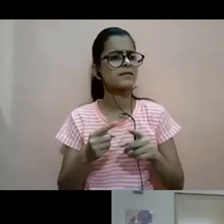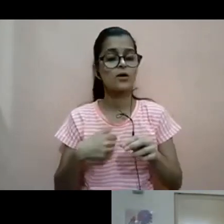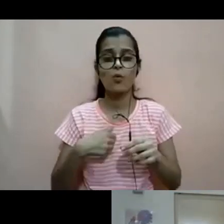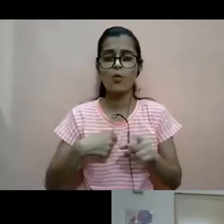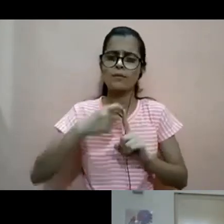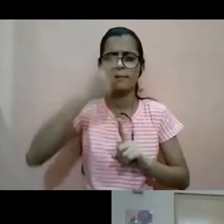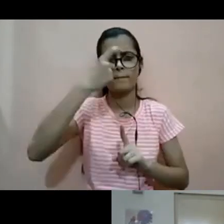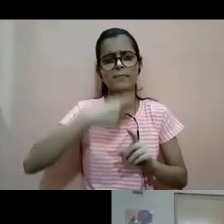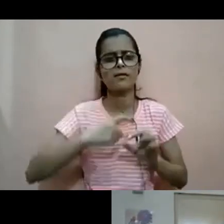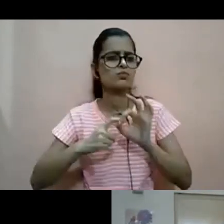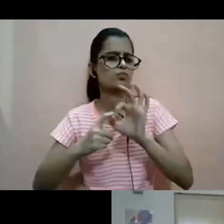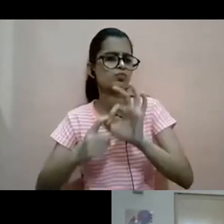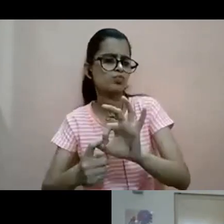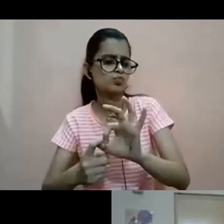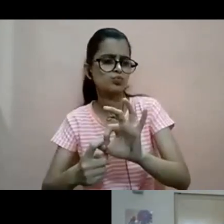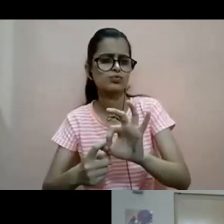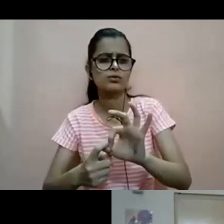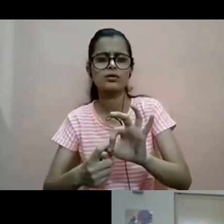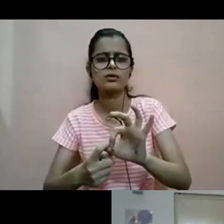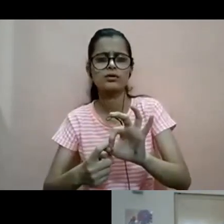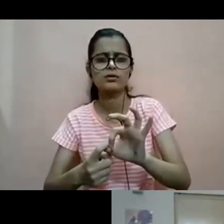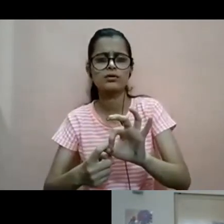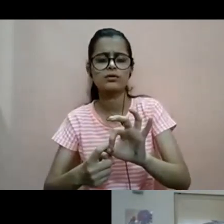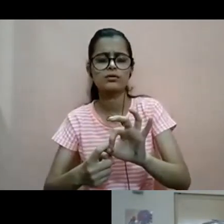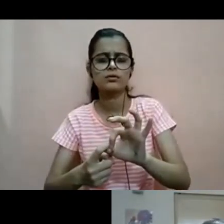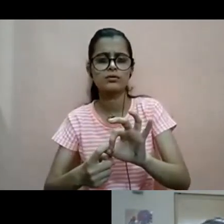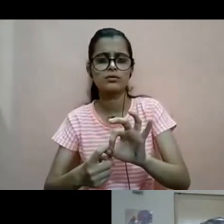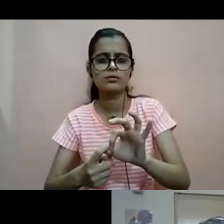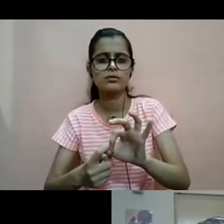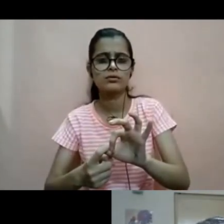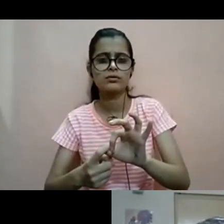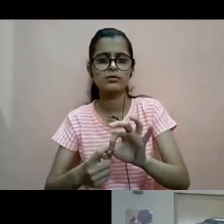question is to try and seek a sociological answer.